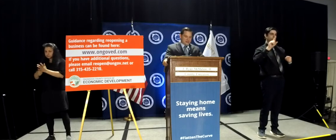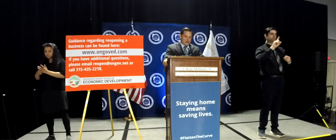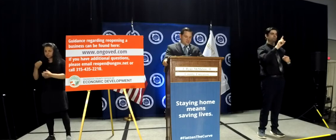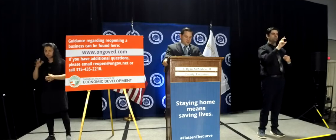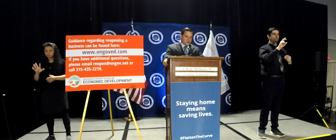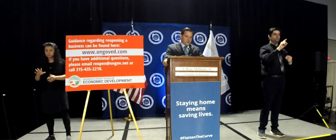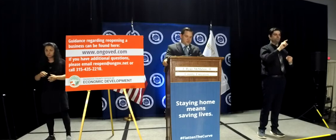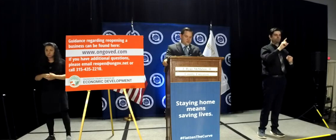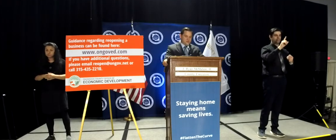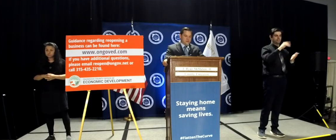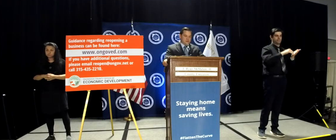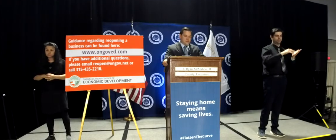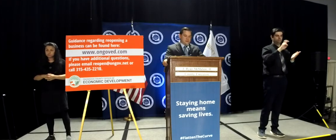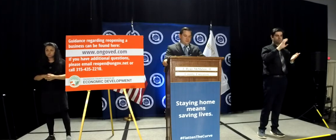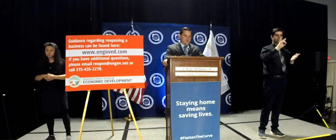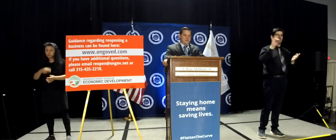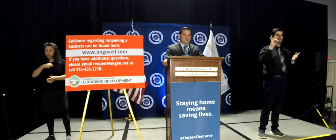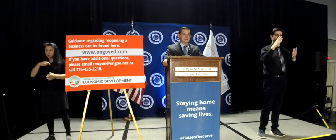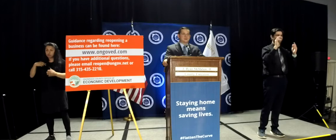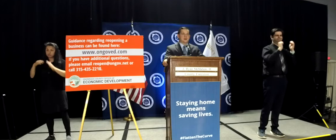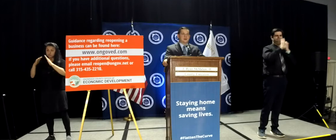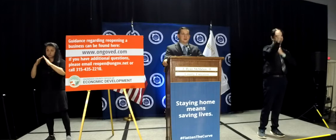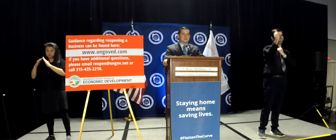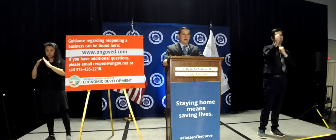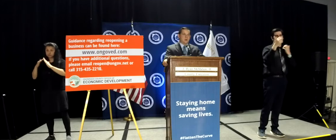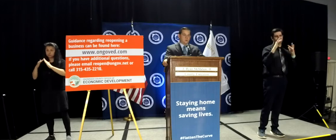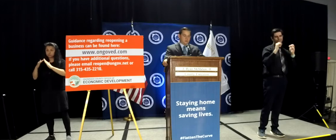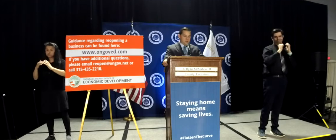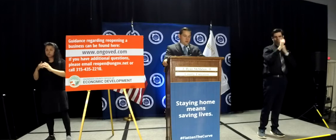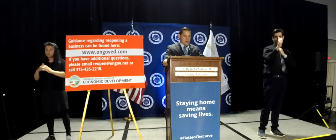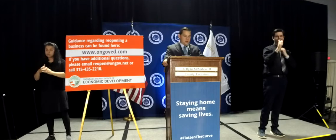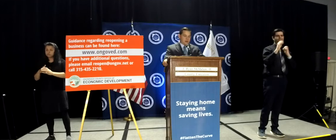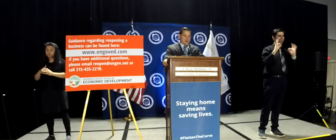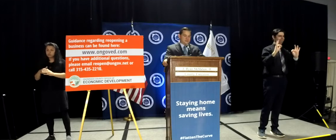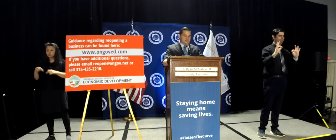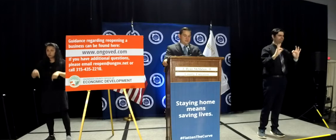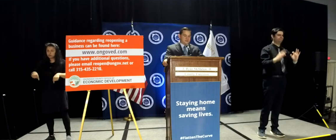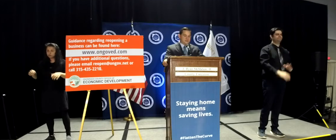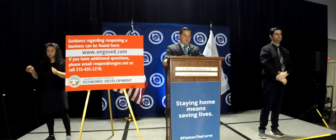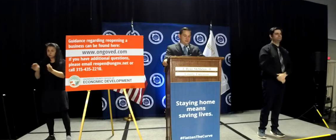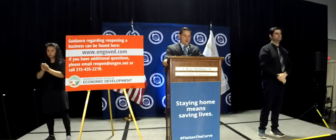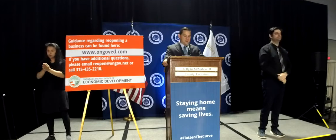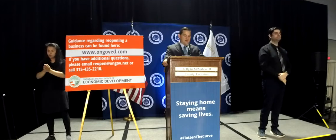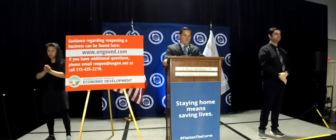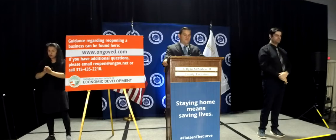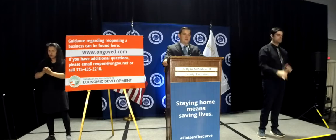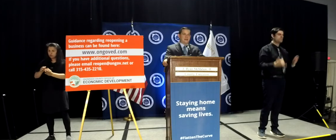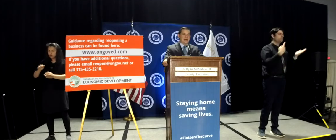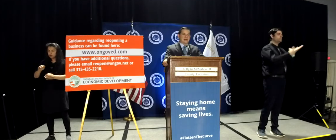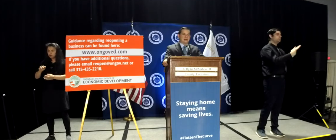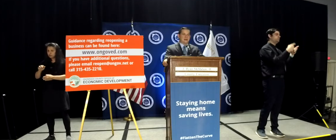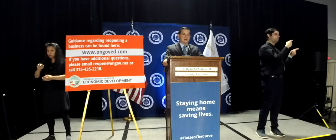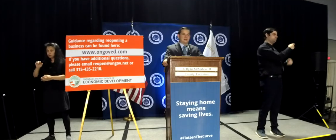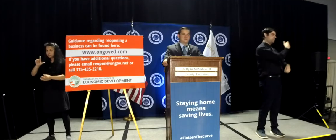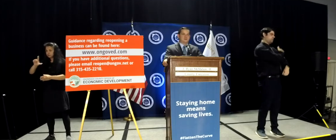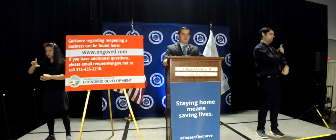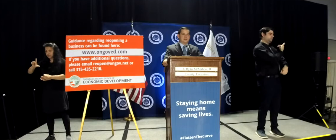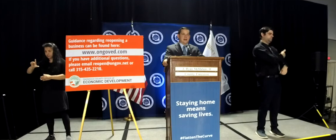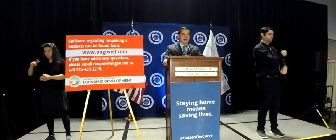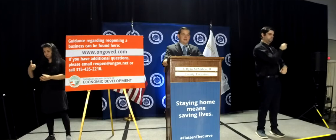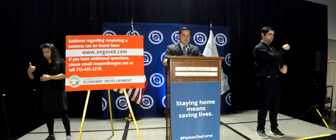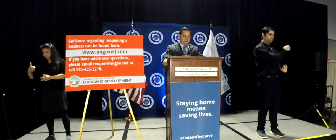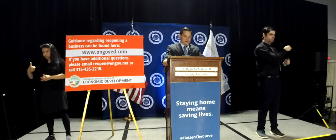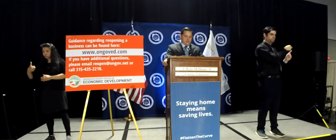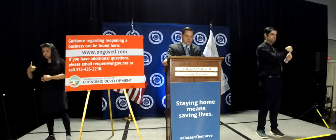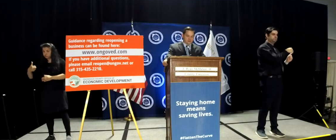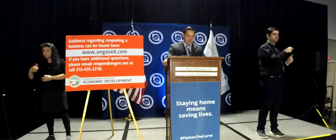at hospitalizations, 76, it's down. Out of the 76, there are now 59, that's